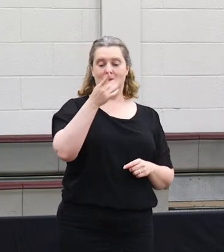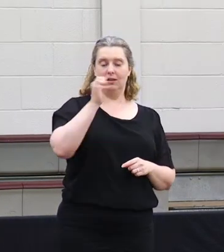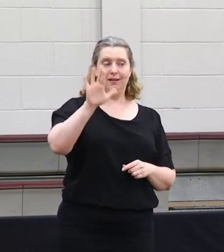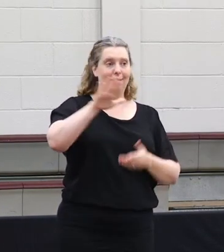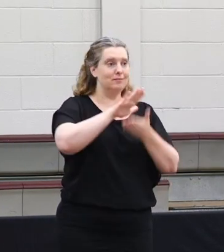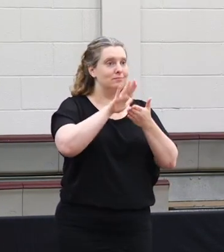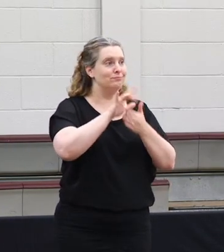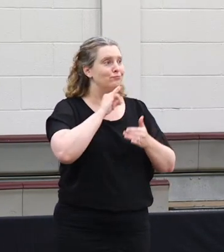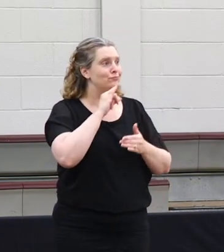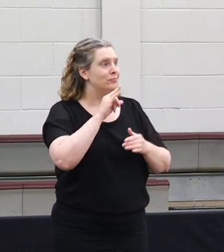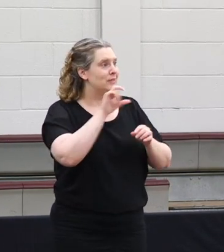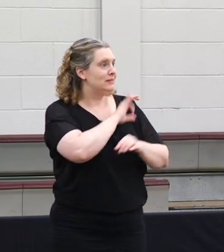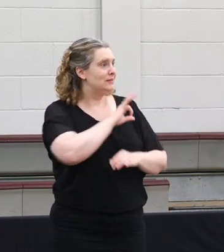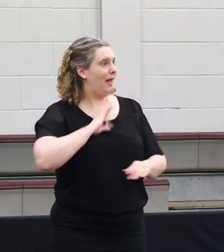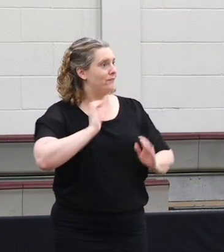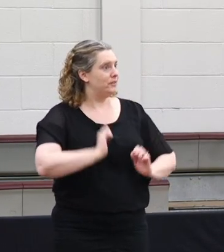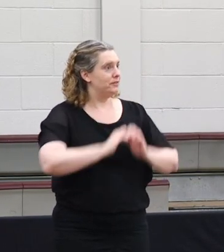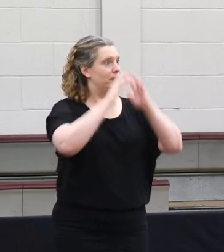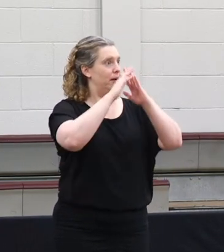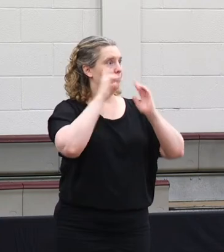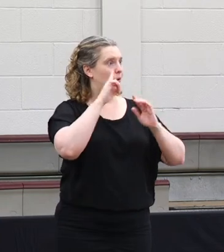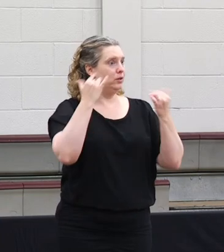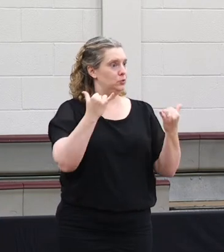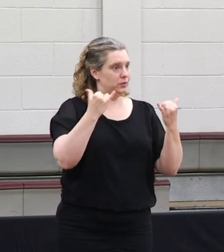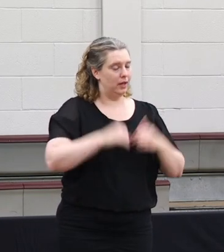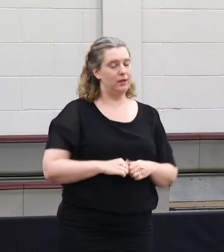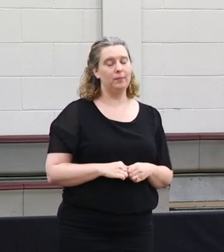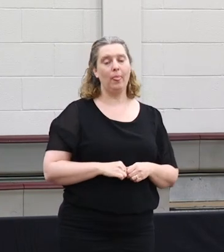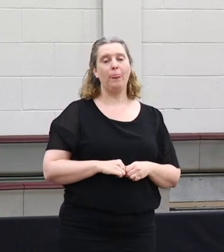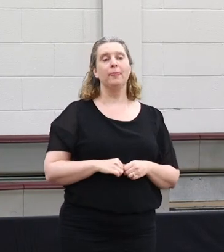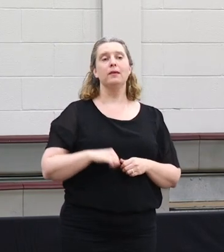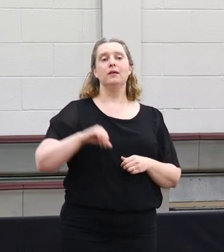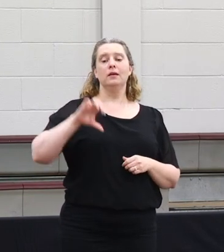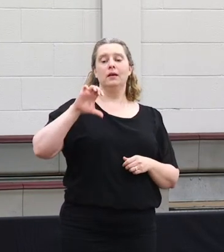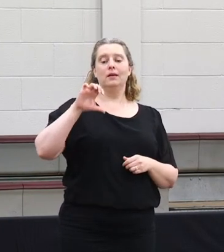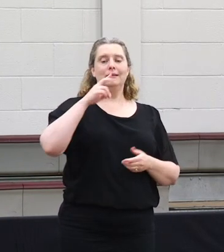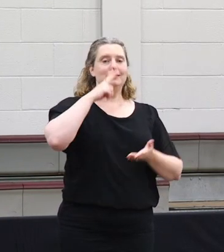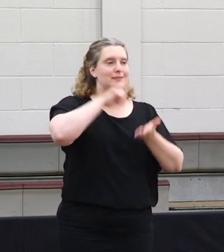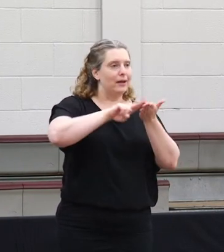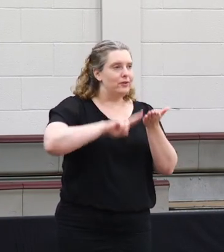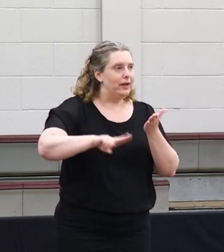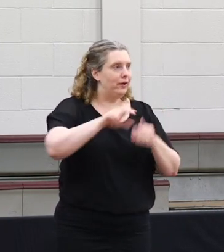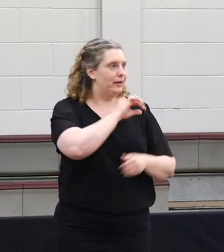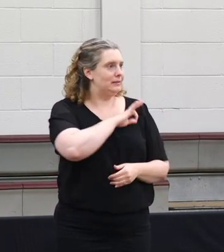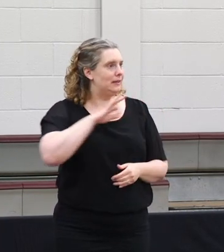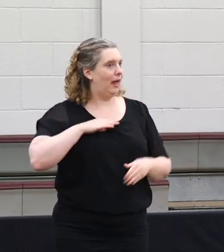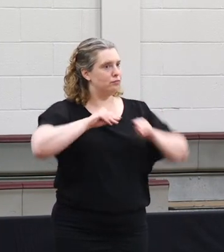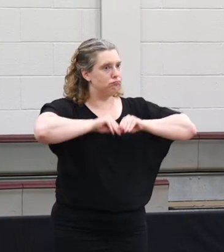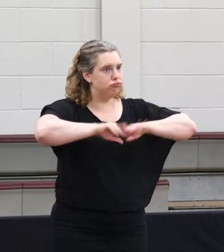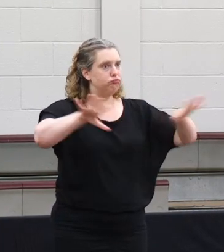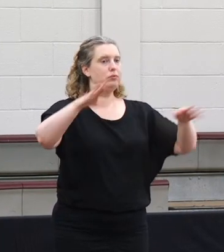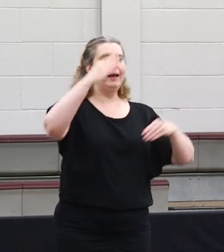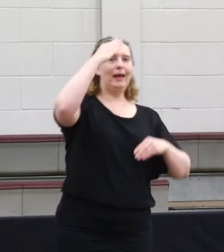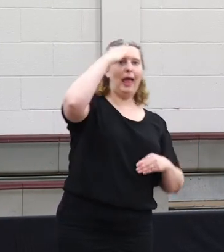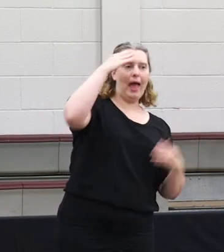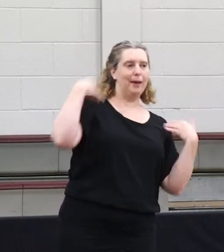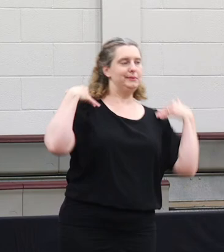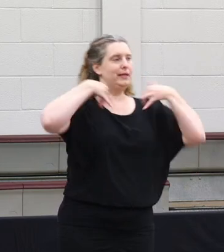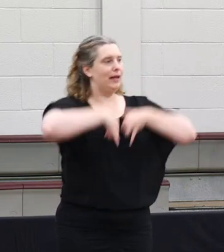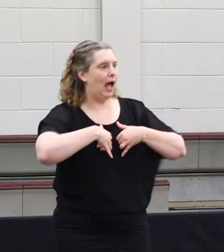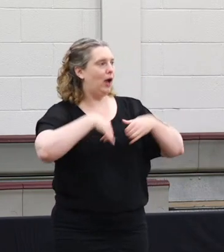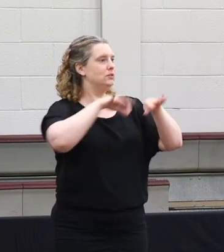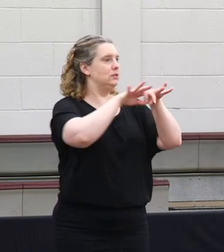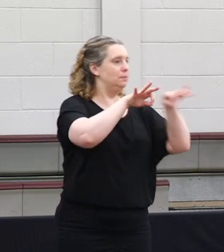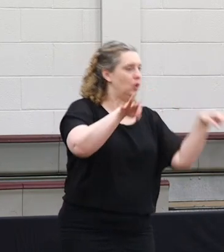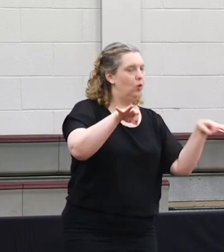custodial staff for setting up for this event. Mrs. Carrie Alderi and her secretarial staff for arranging and distributing the caps and gowns and